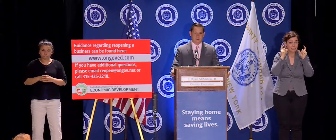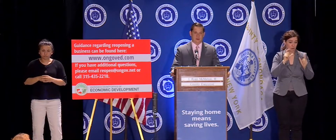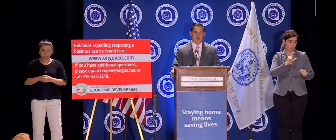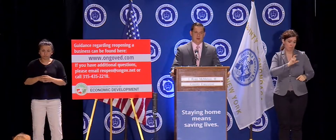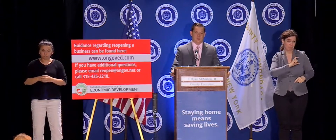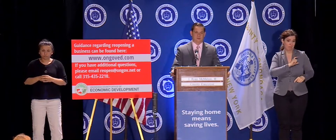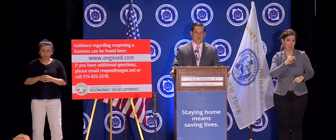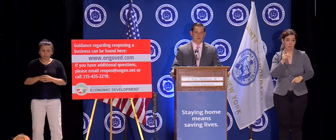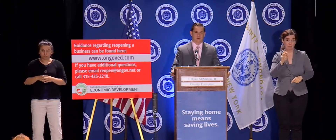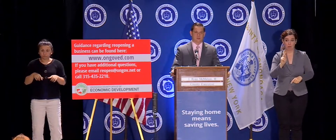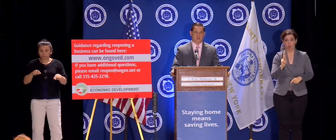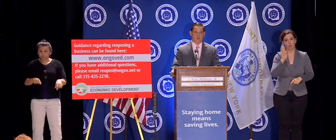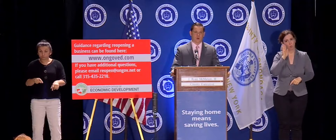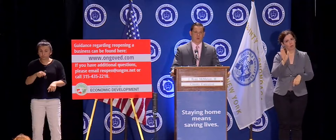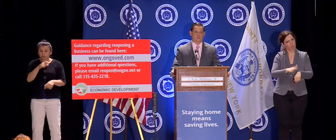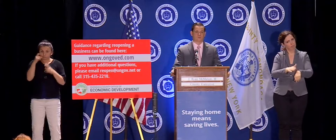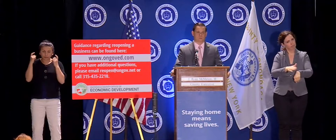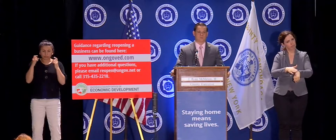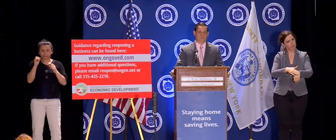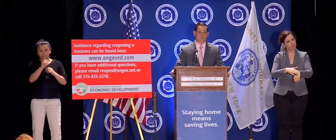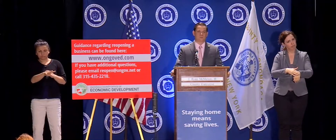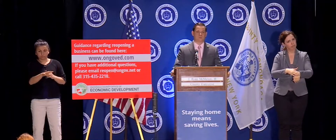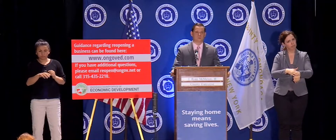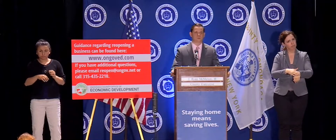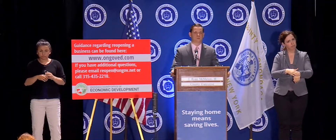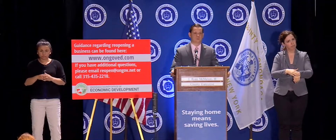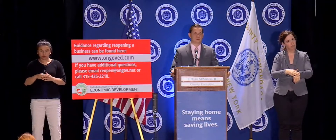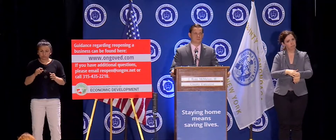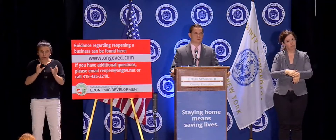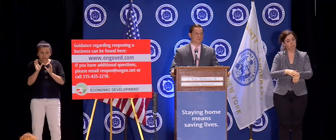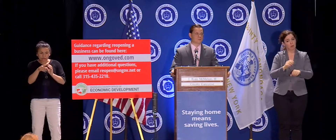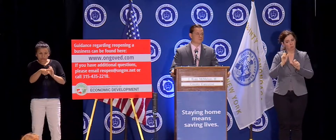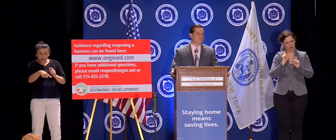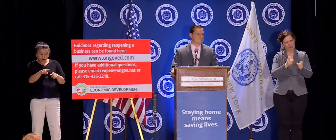mask so that they can wear one.